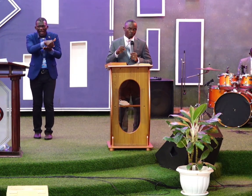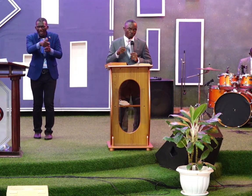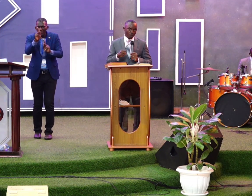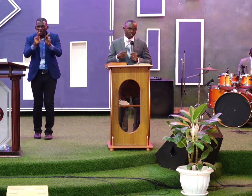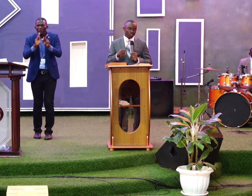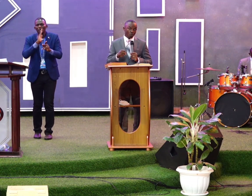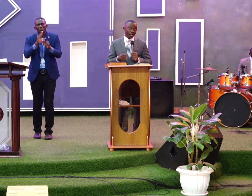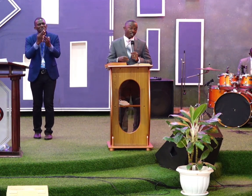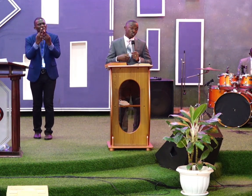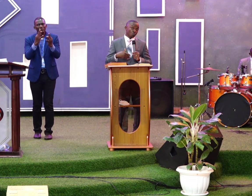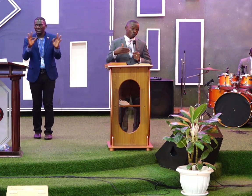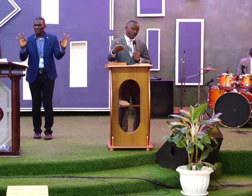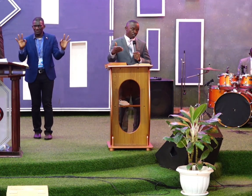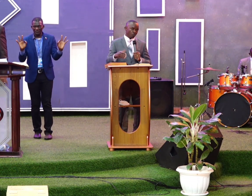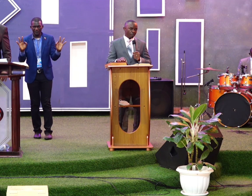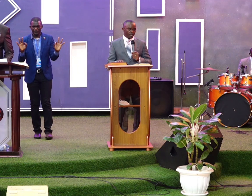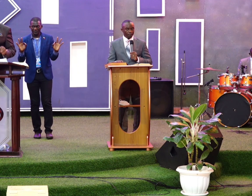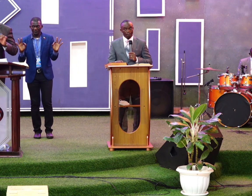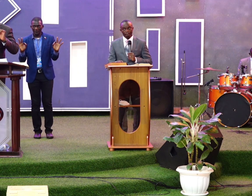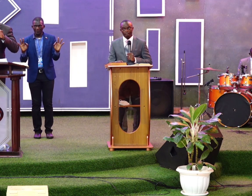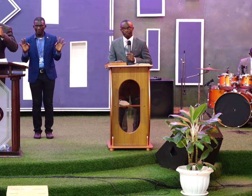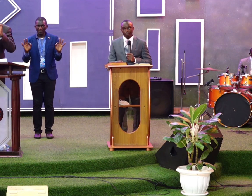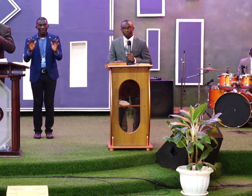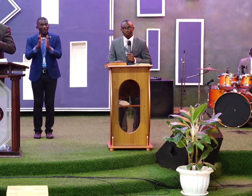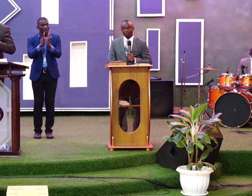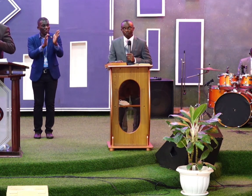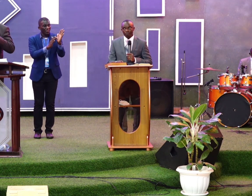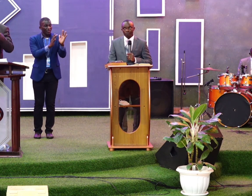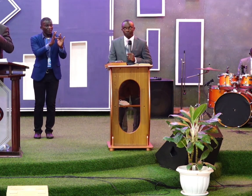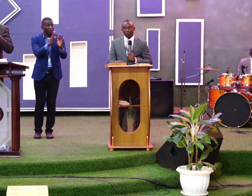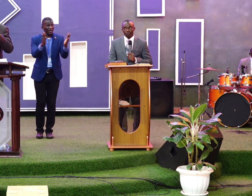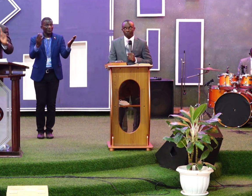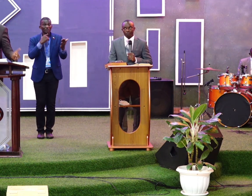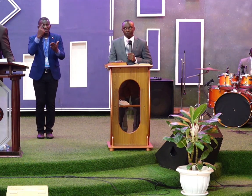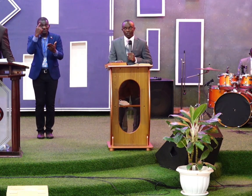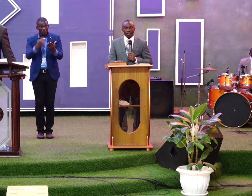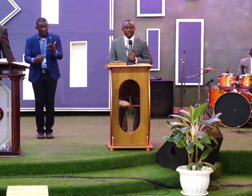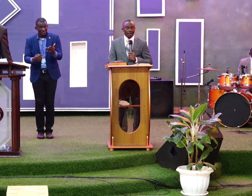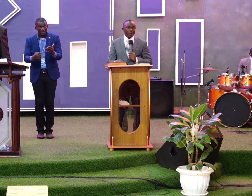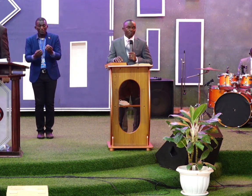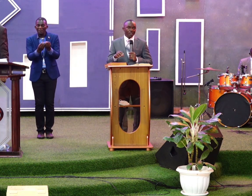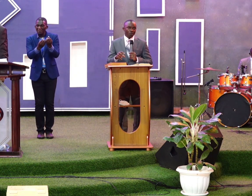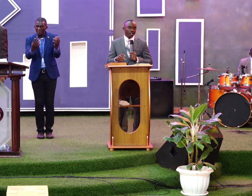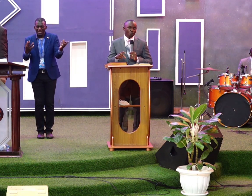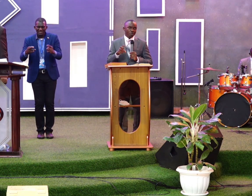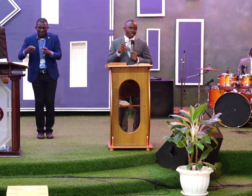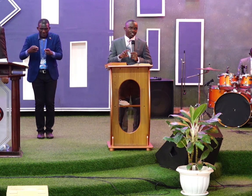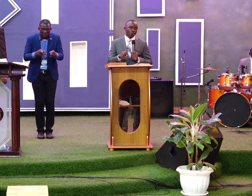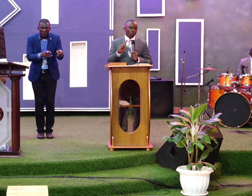And the Bible says rivers, not one river.